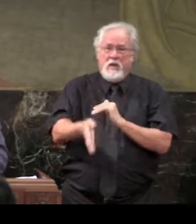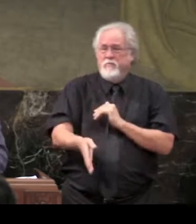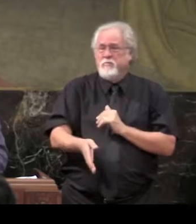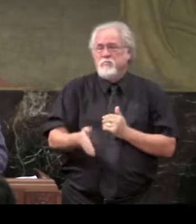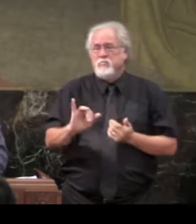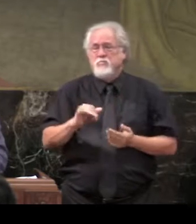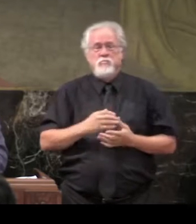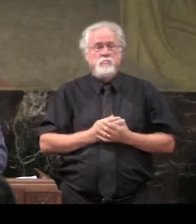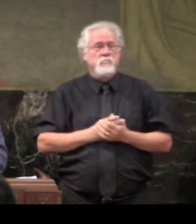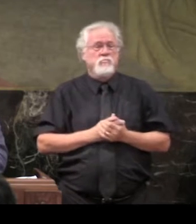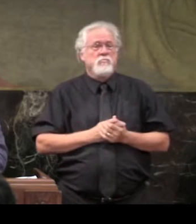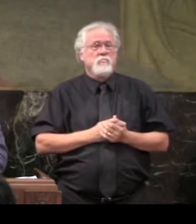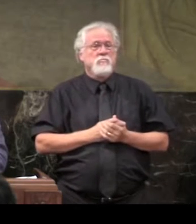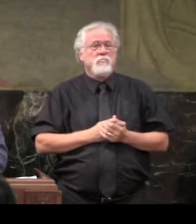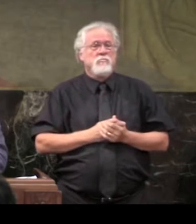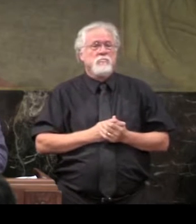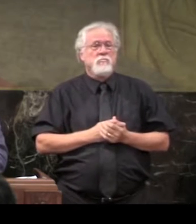well.